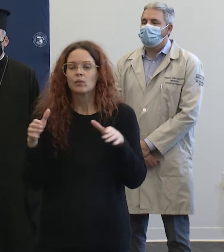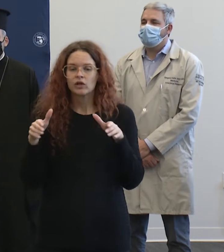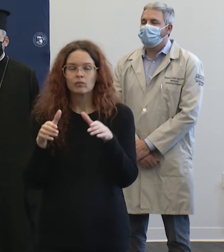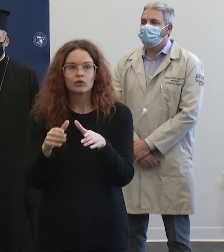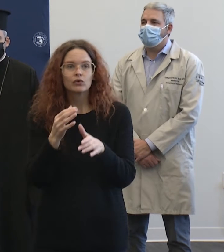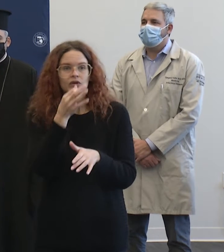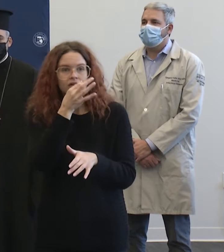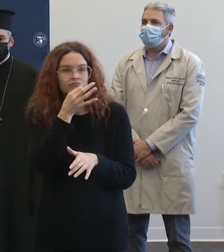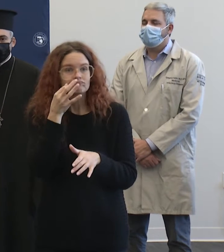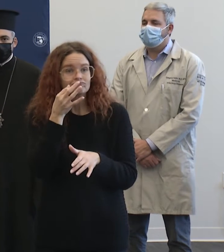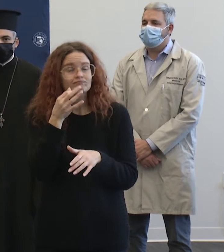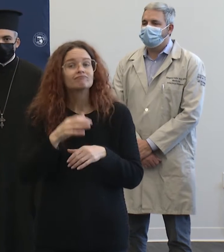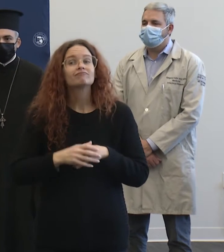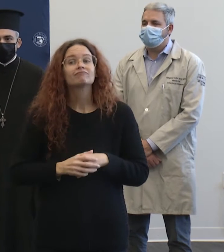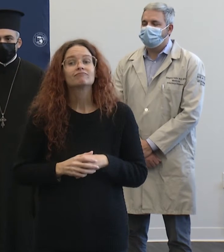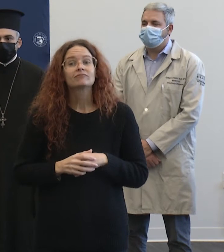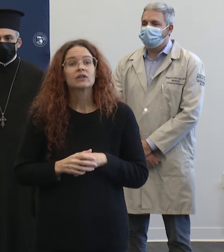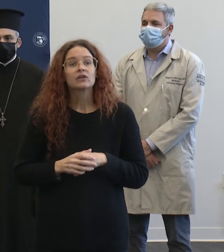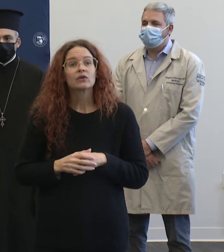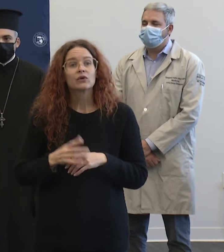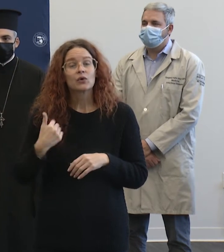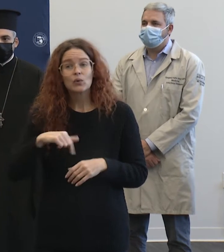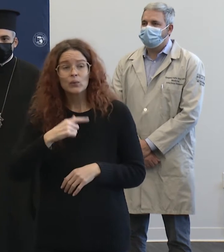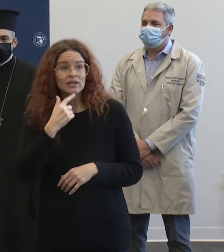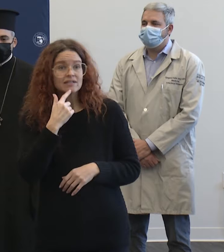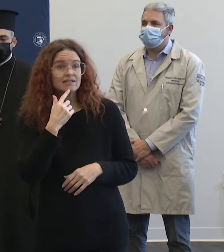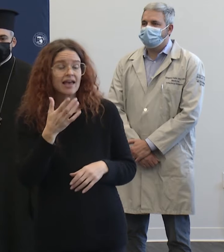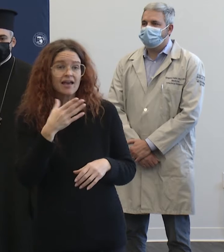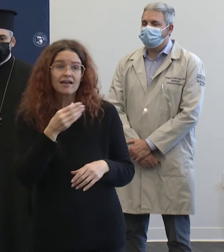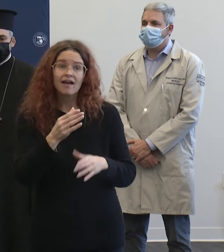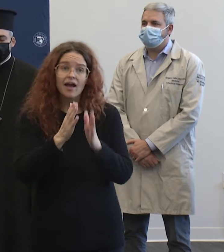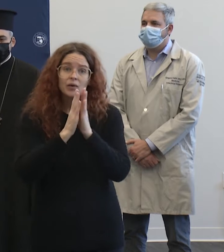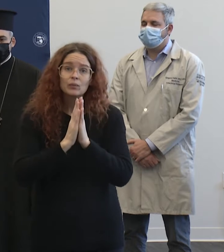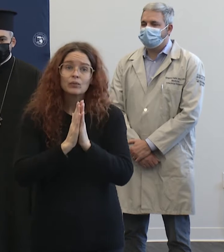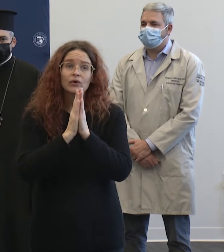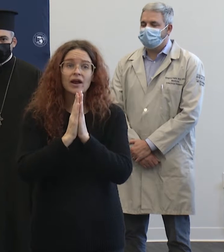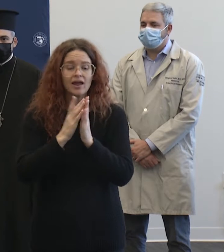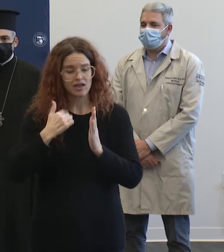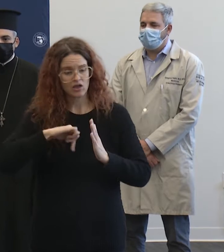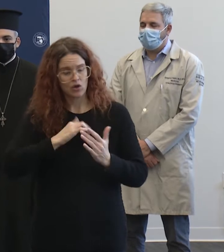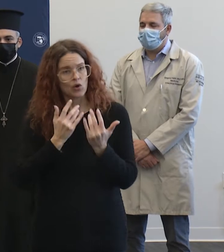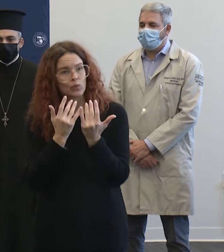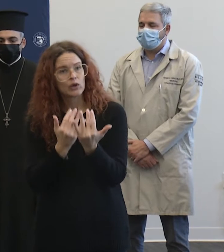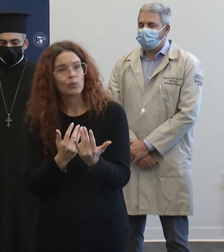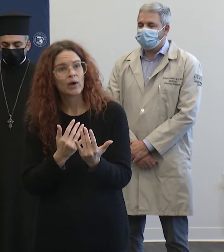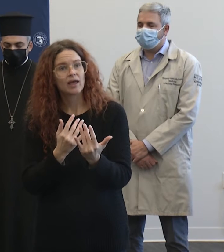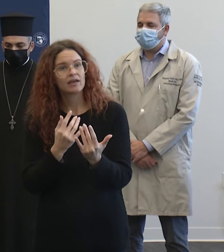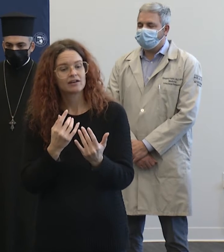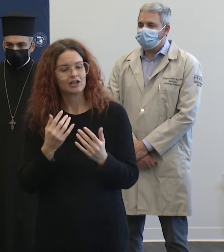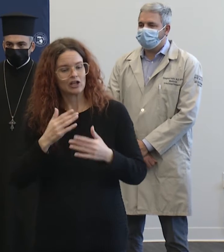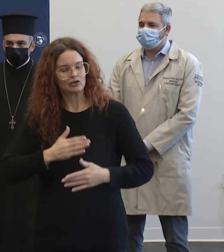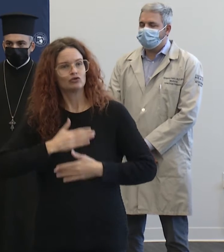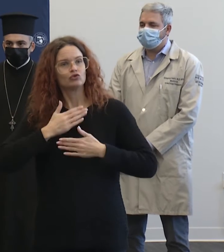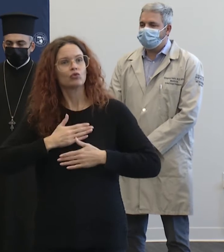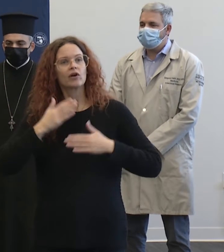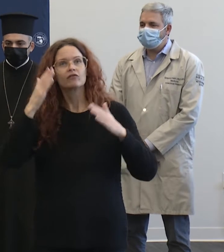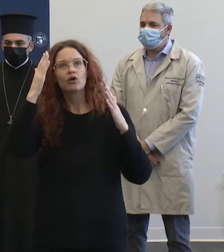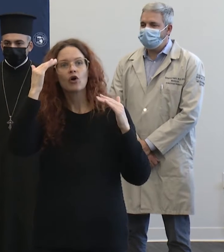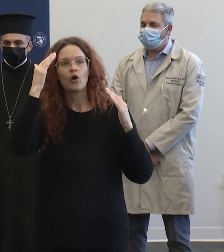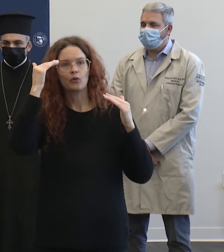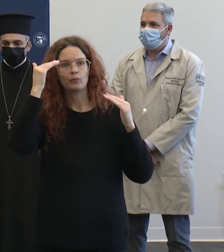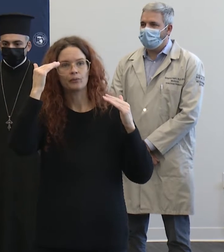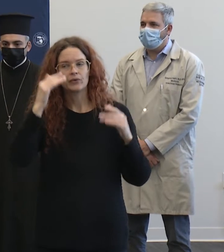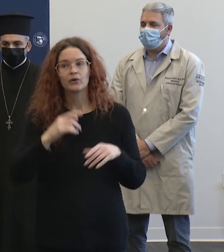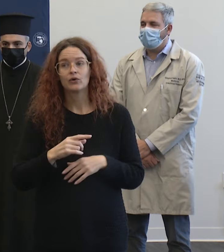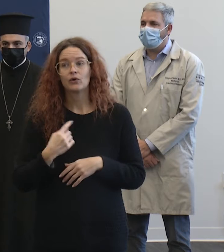to receive communion, we say and pray that we wait in joyful hope. We